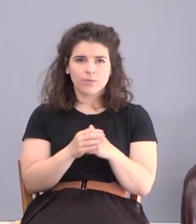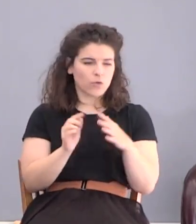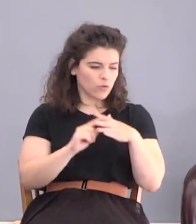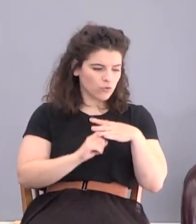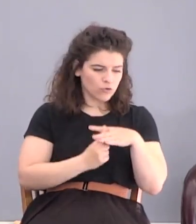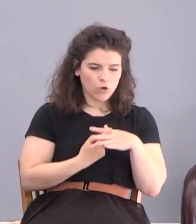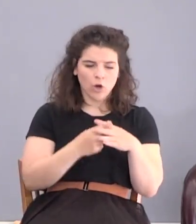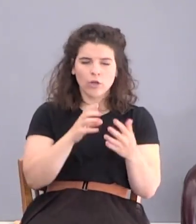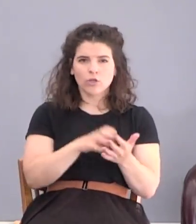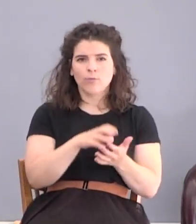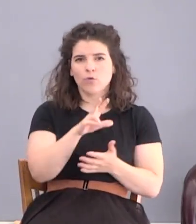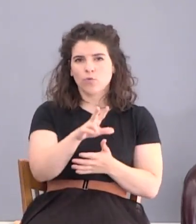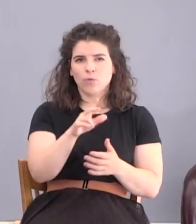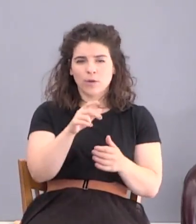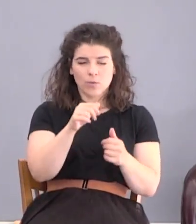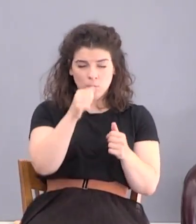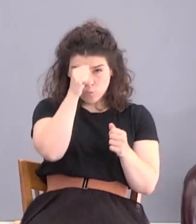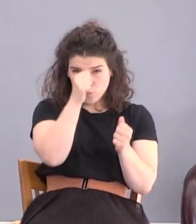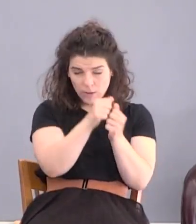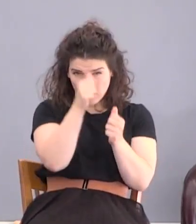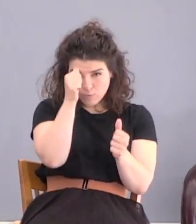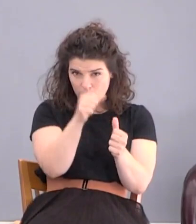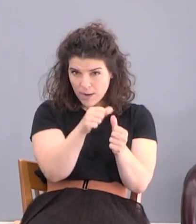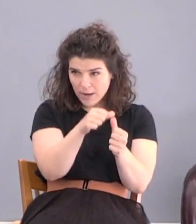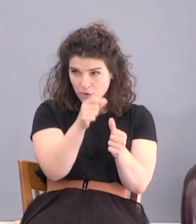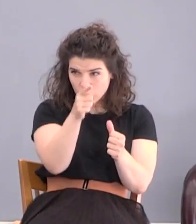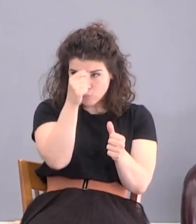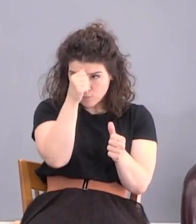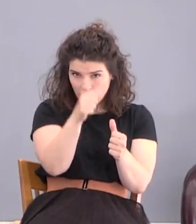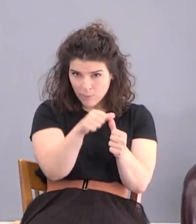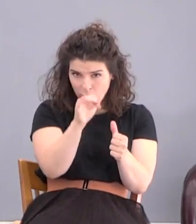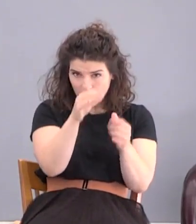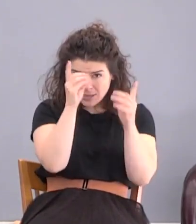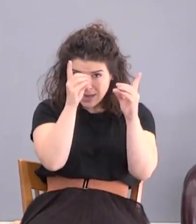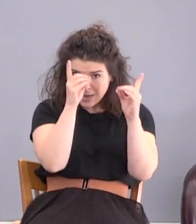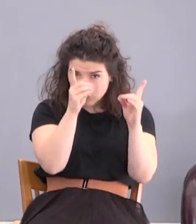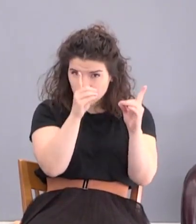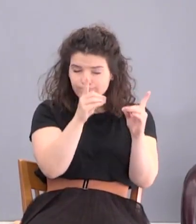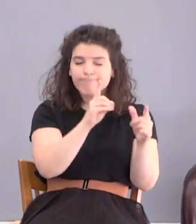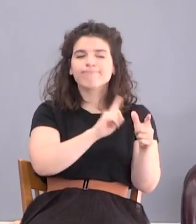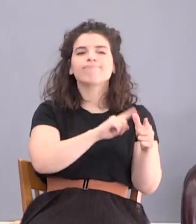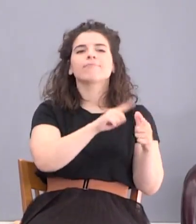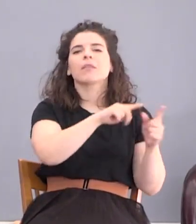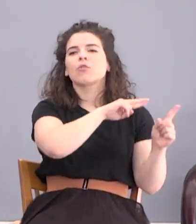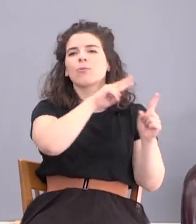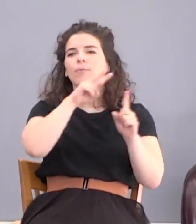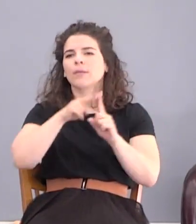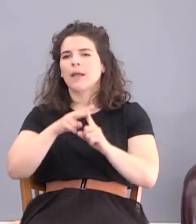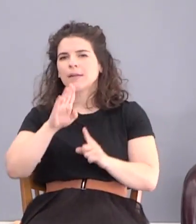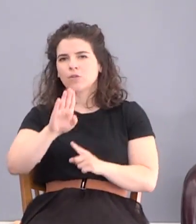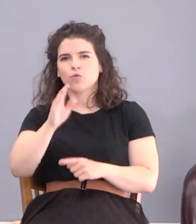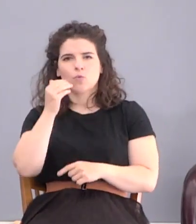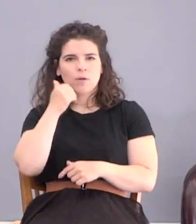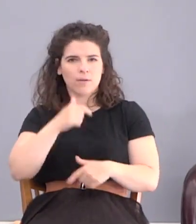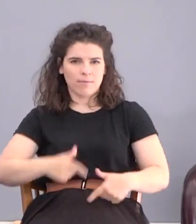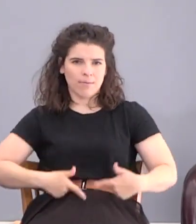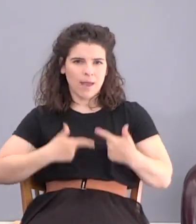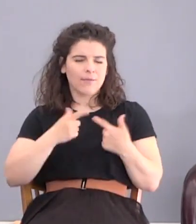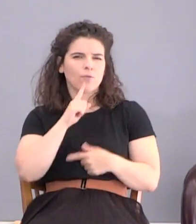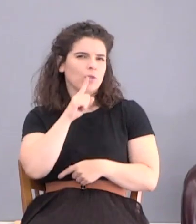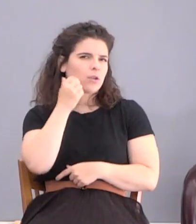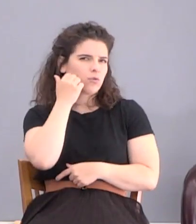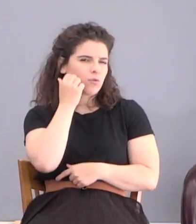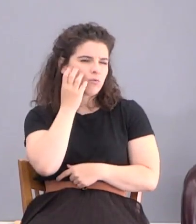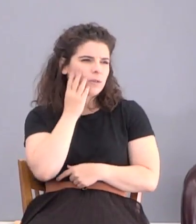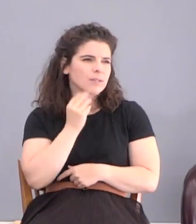in chapter 3 with a reminder of that doctrine that is instantly applied then in the application of your life. Colossians 3 is the kind of chapter you